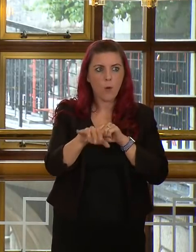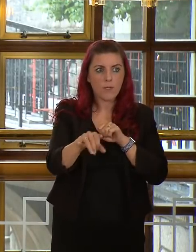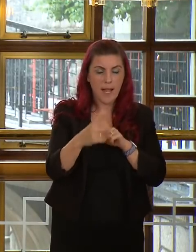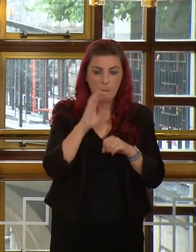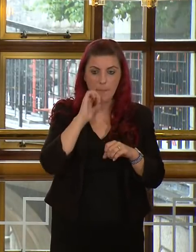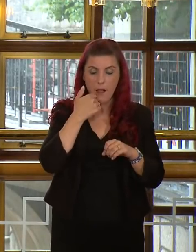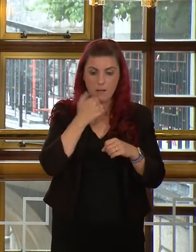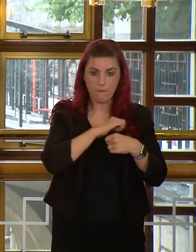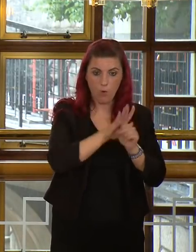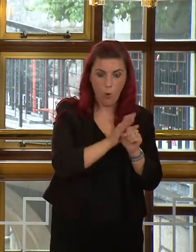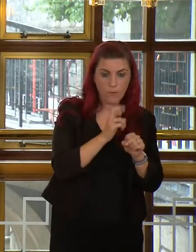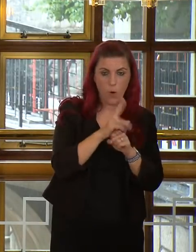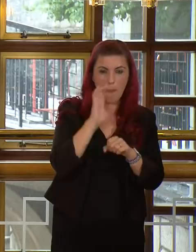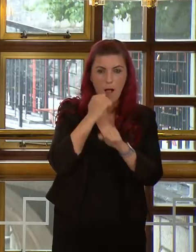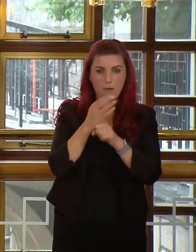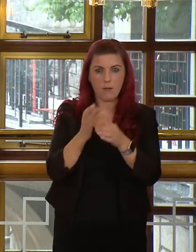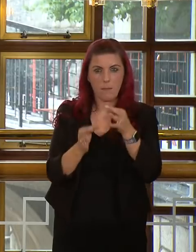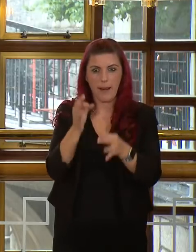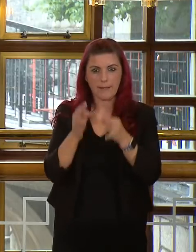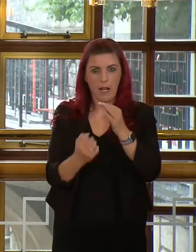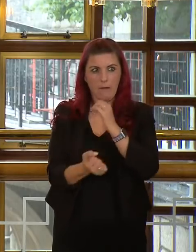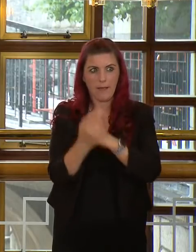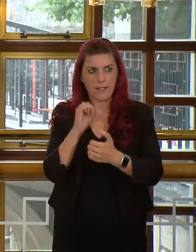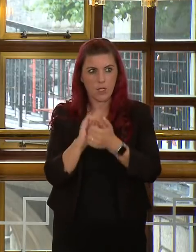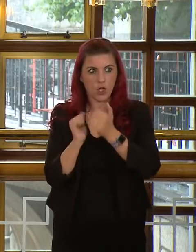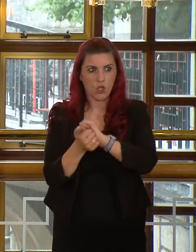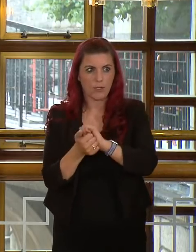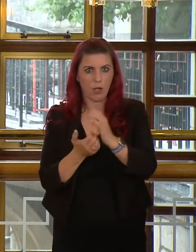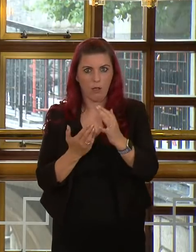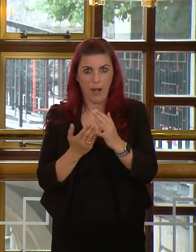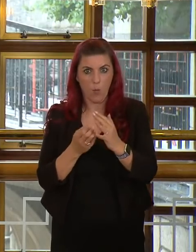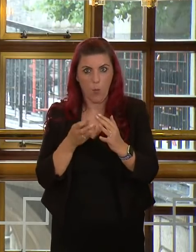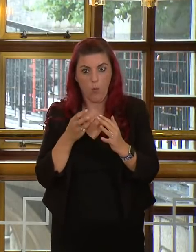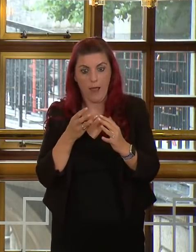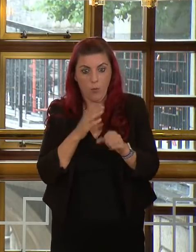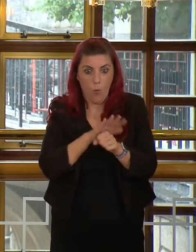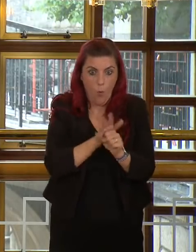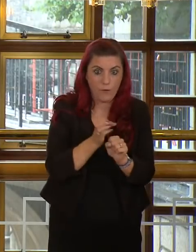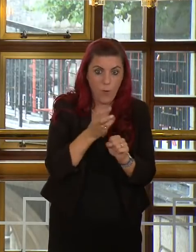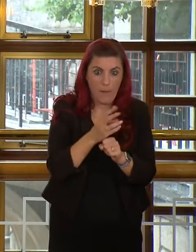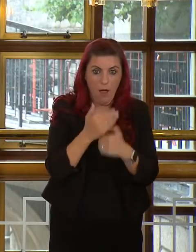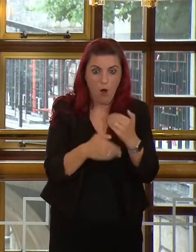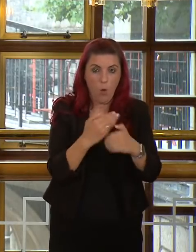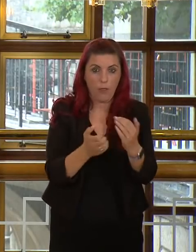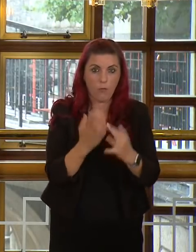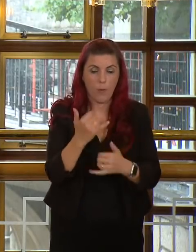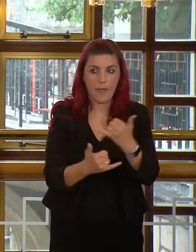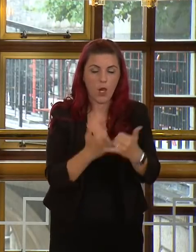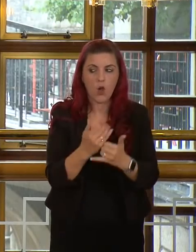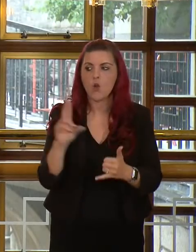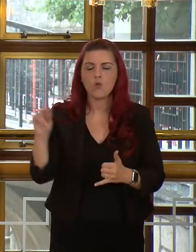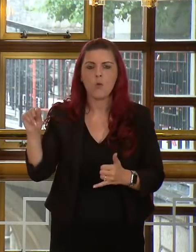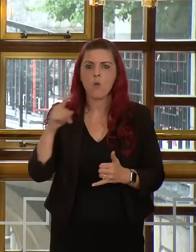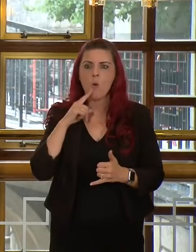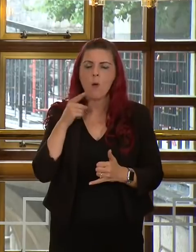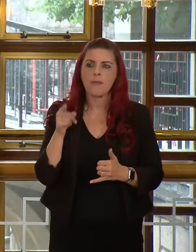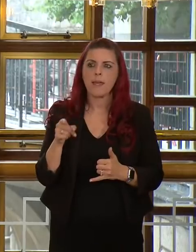Covid-19, which will be an ongoing issue throughout this year? No, the timing is based